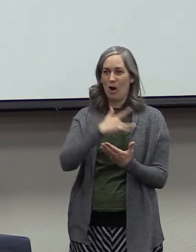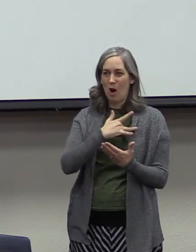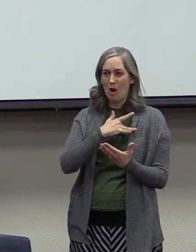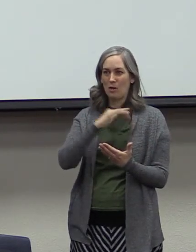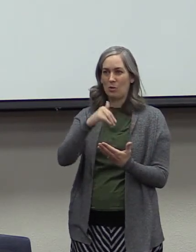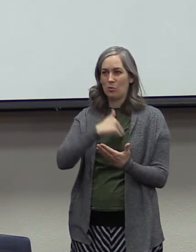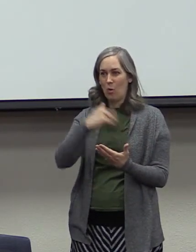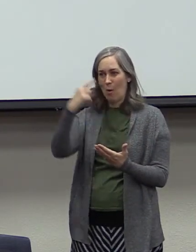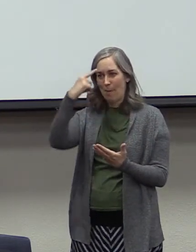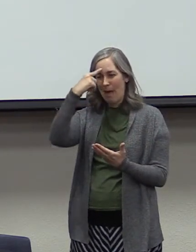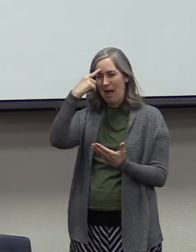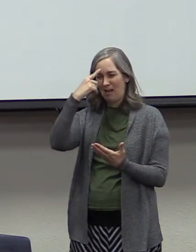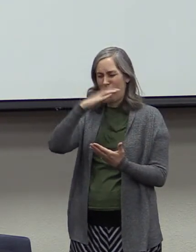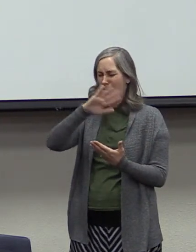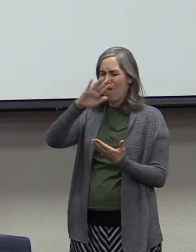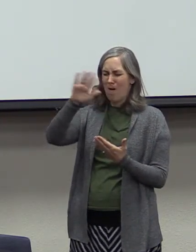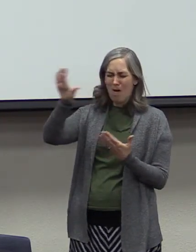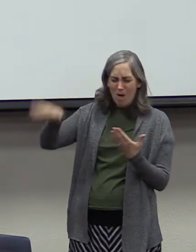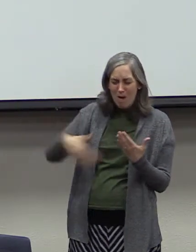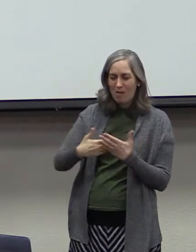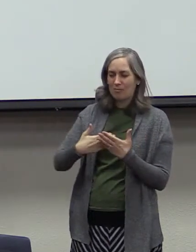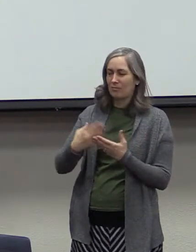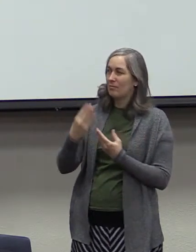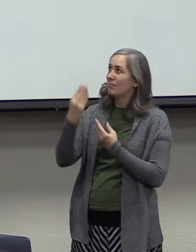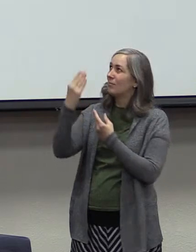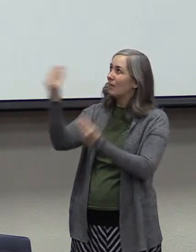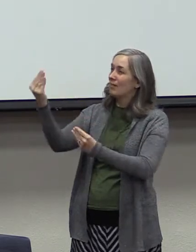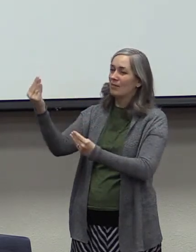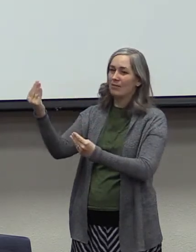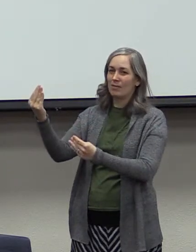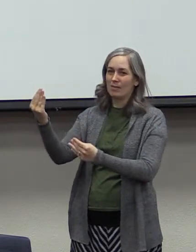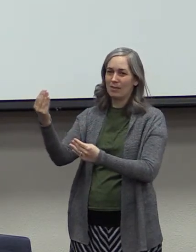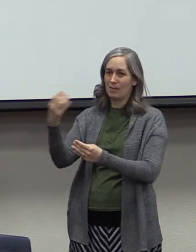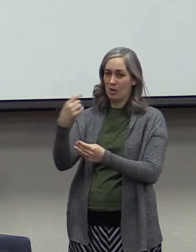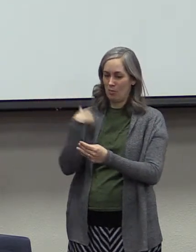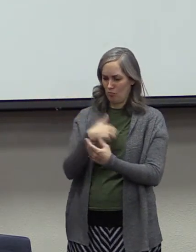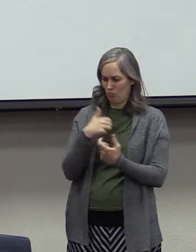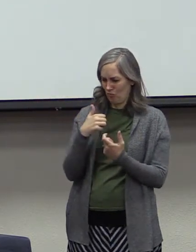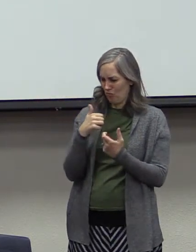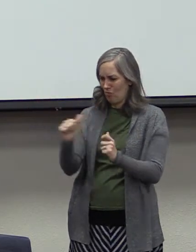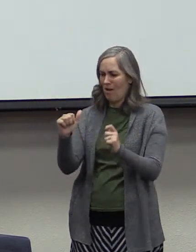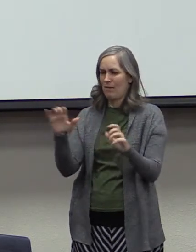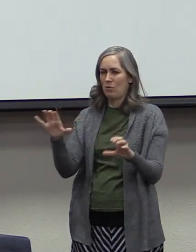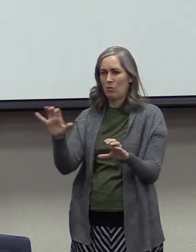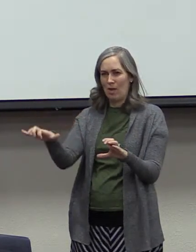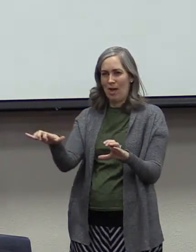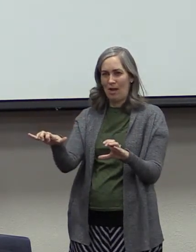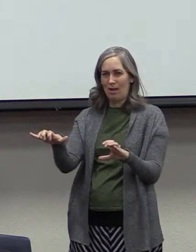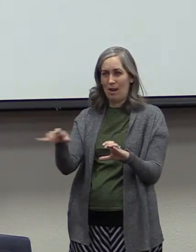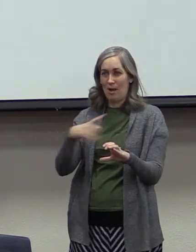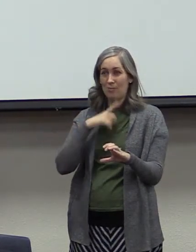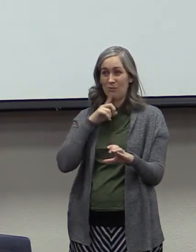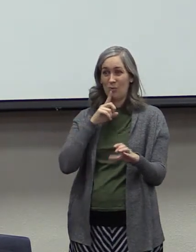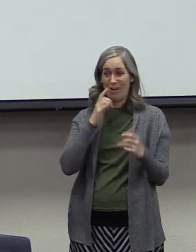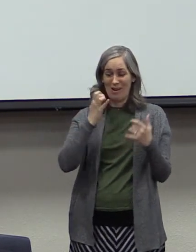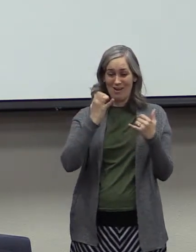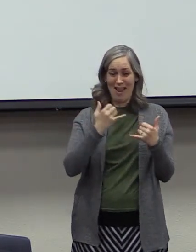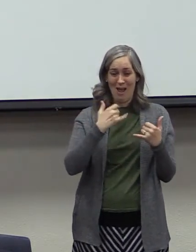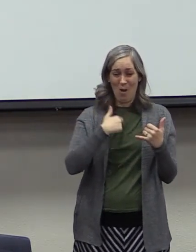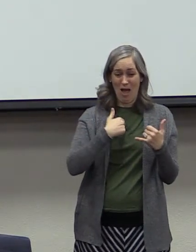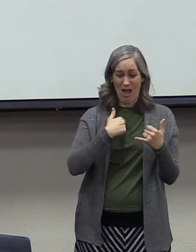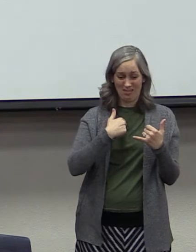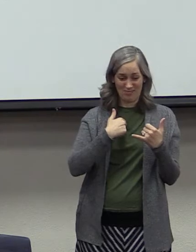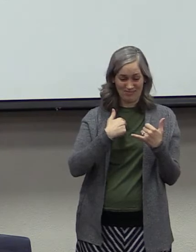mind. Give Him your all. We're striving for that. I'm sure I'm giving more of my heart to the Lord now than I have in the